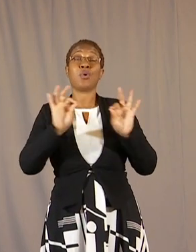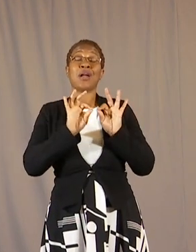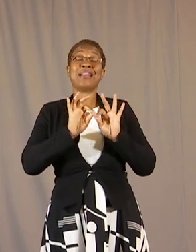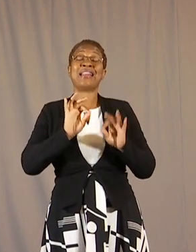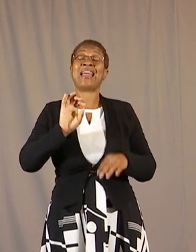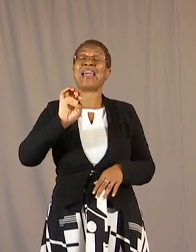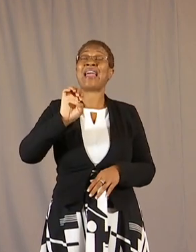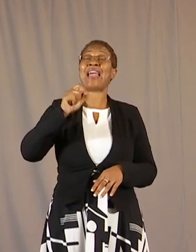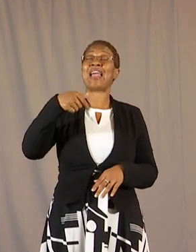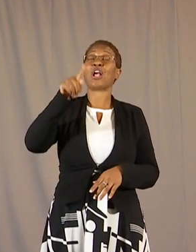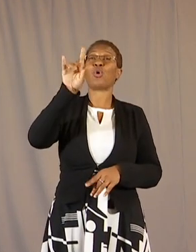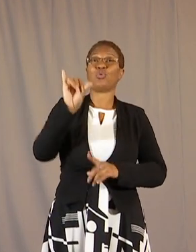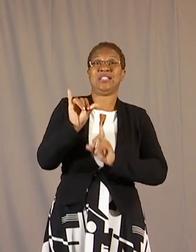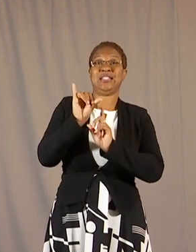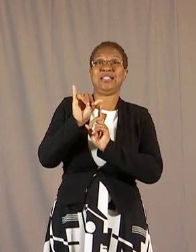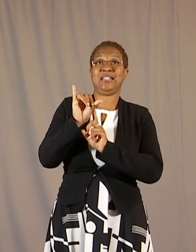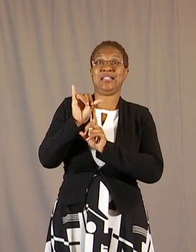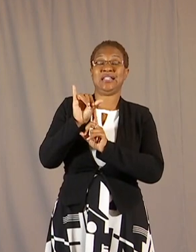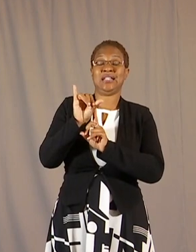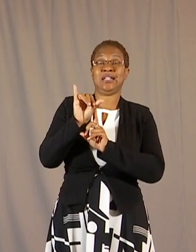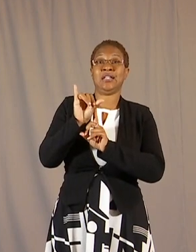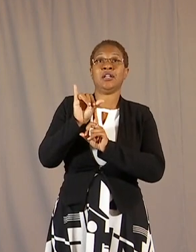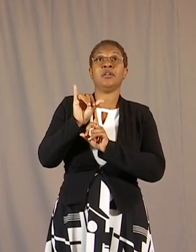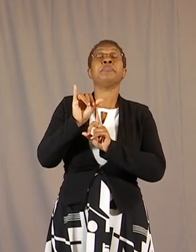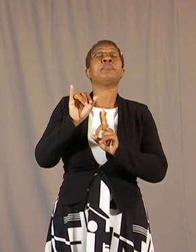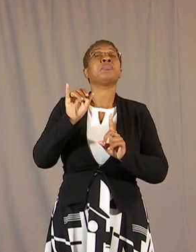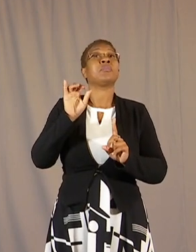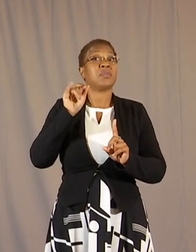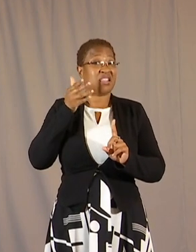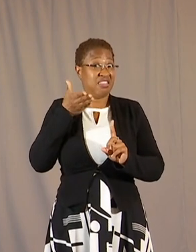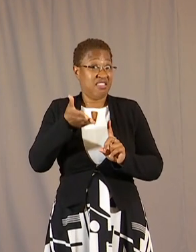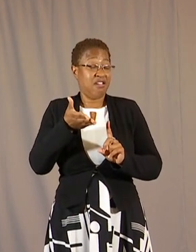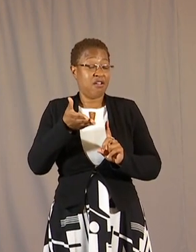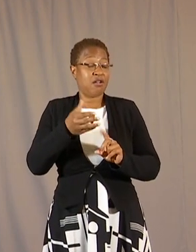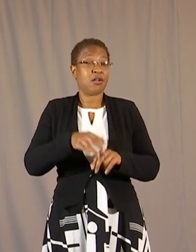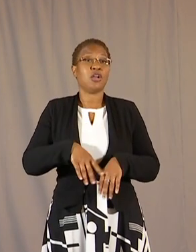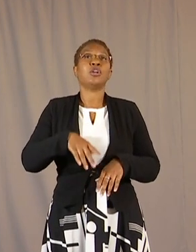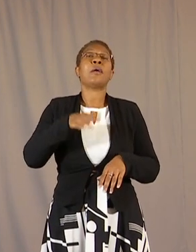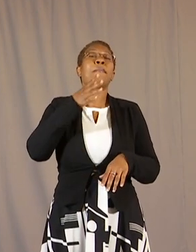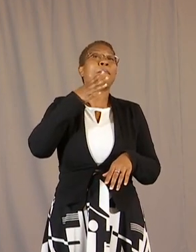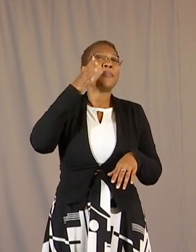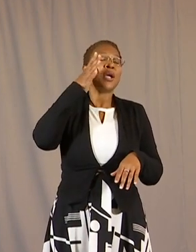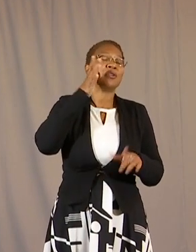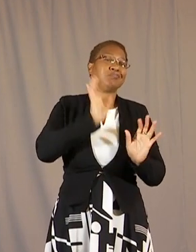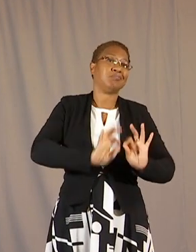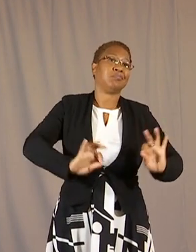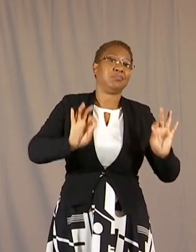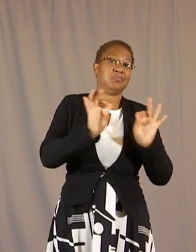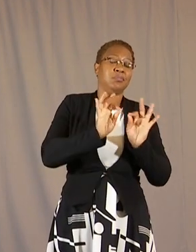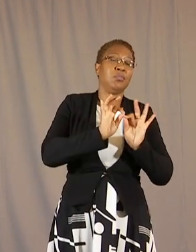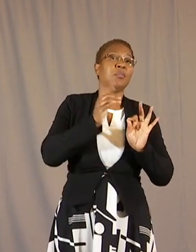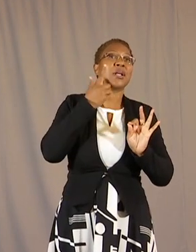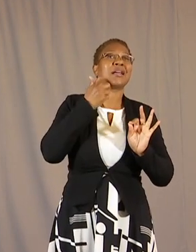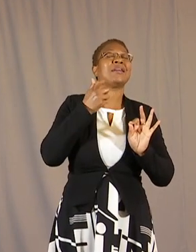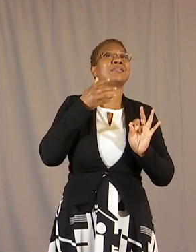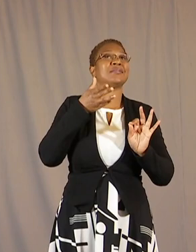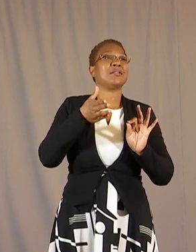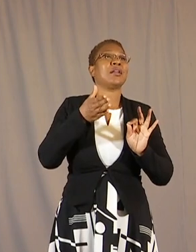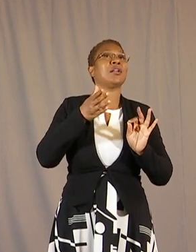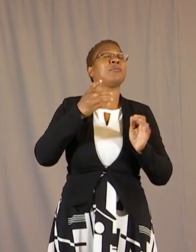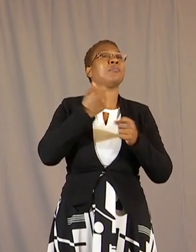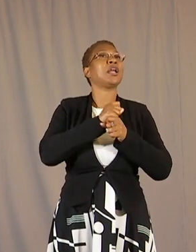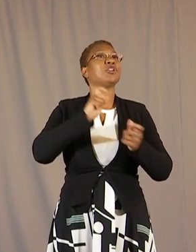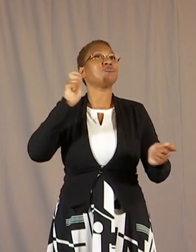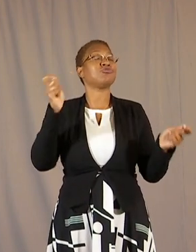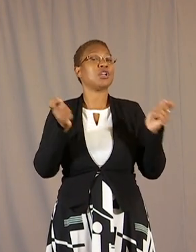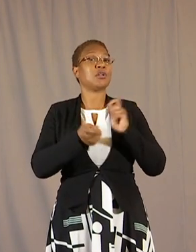as we talk about, we know that parents are essential to create the change for kids and to create the change for society. But are we creating